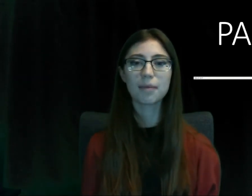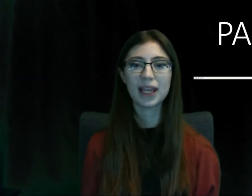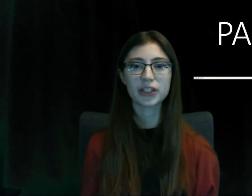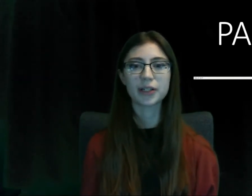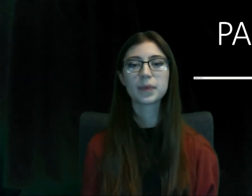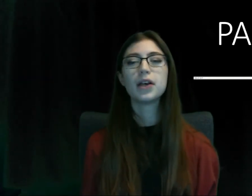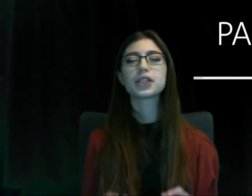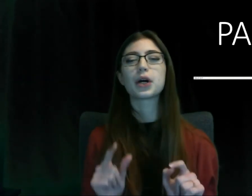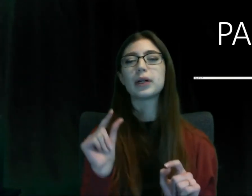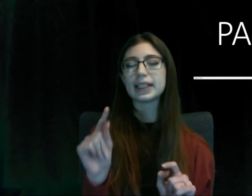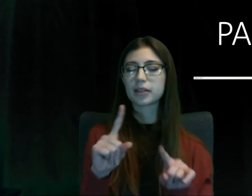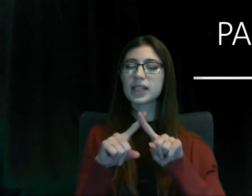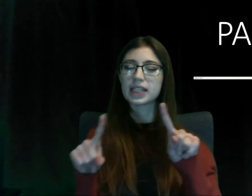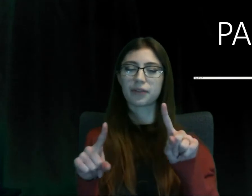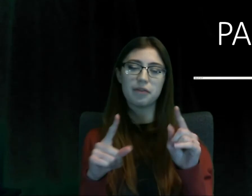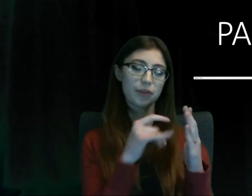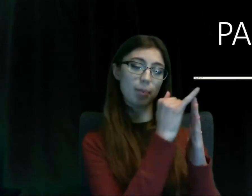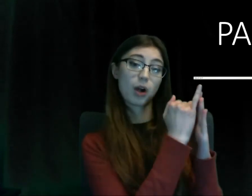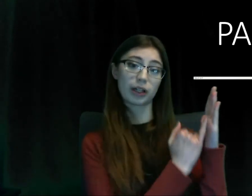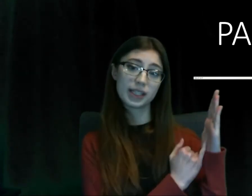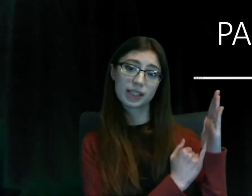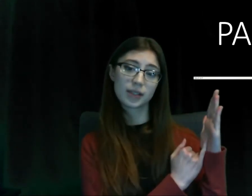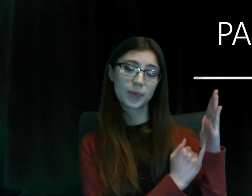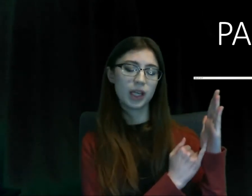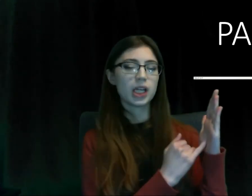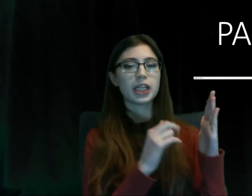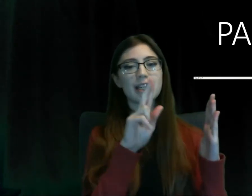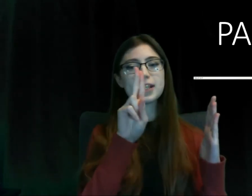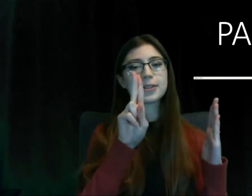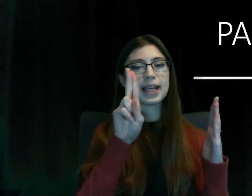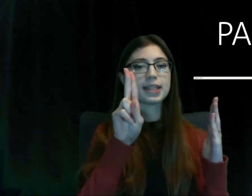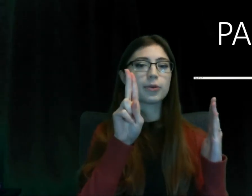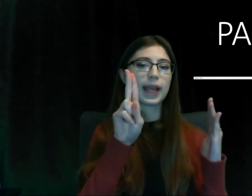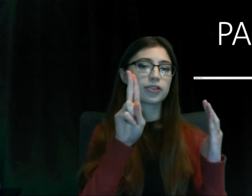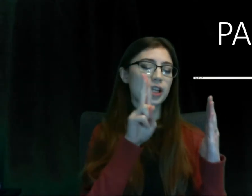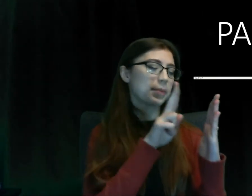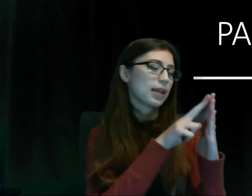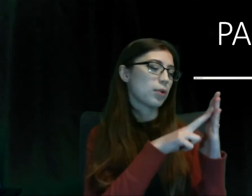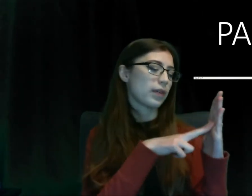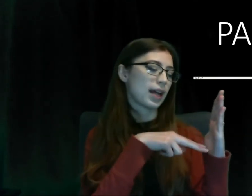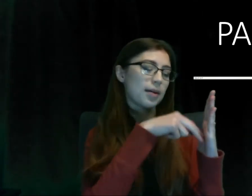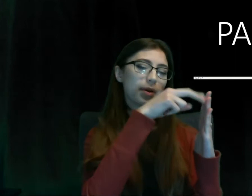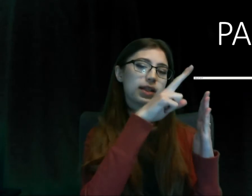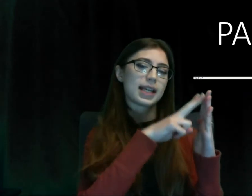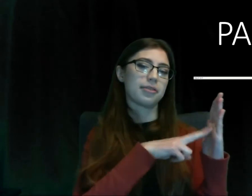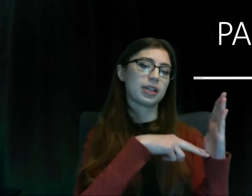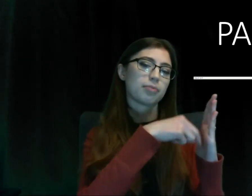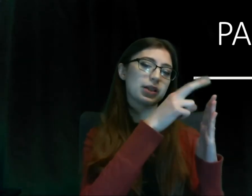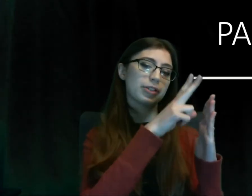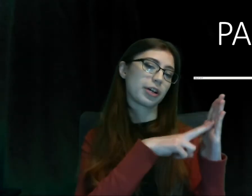Painter. So a little bit different from artist. You're going to use a U hand shape and move it up and down in a brush stroke